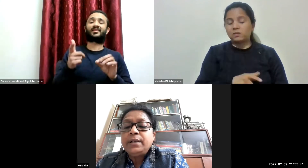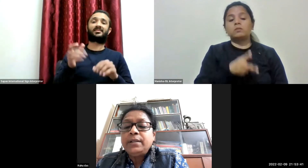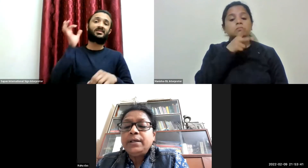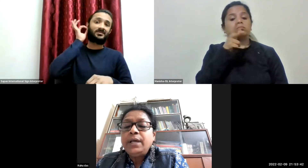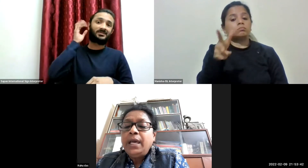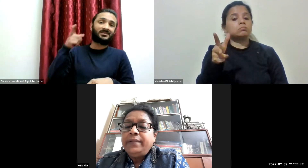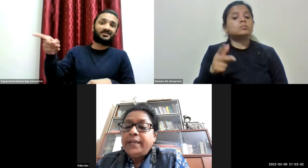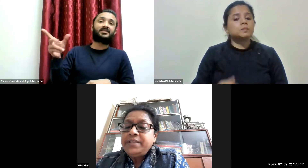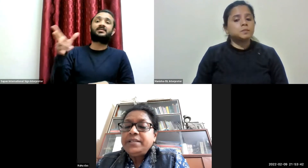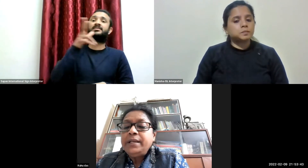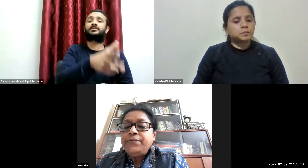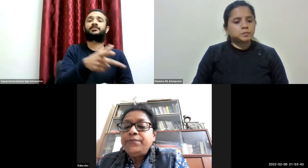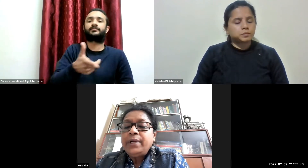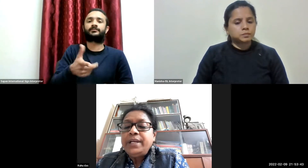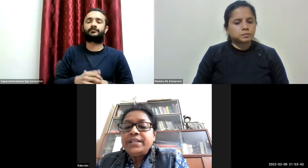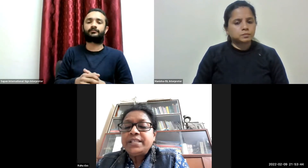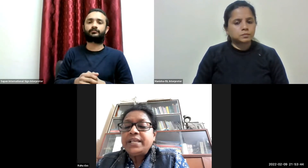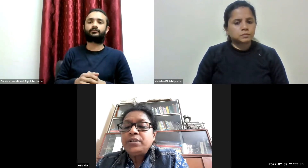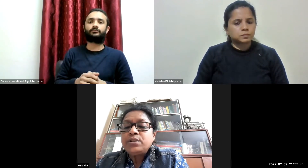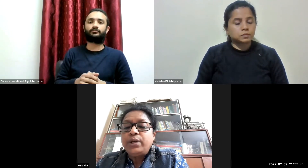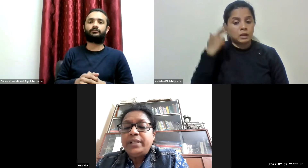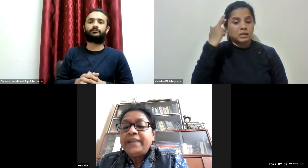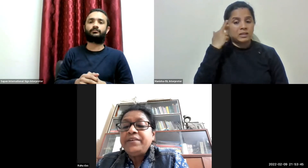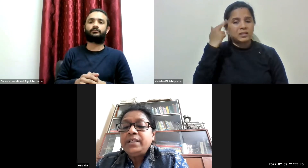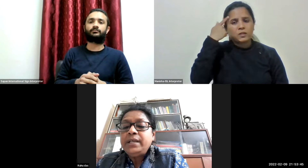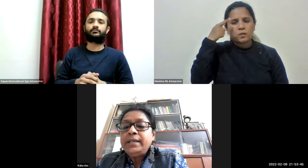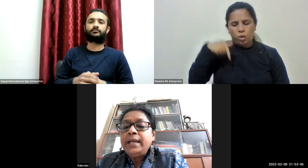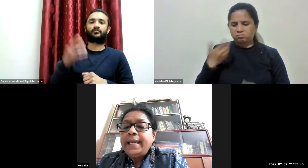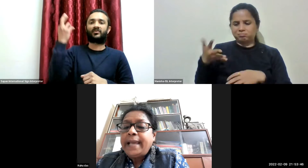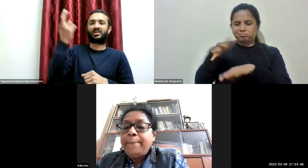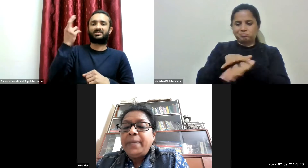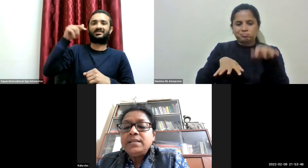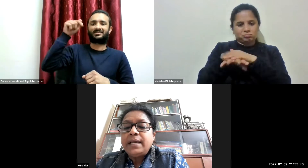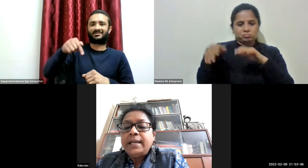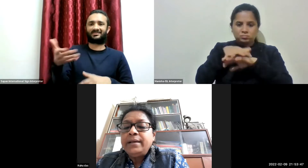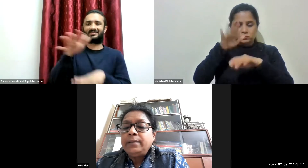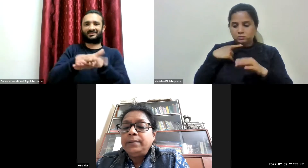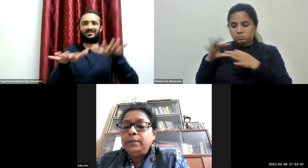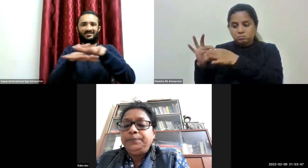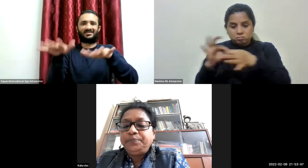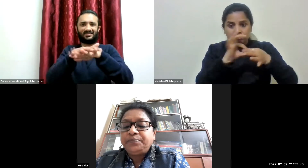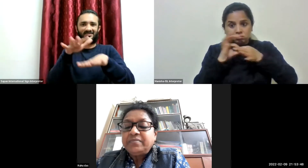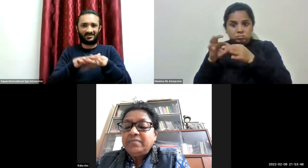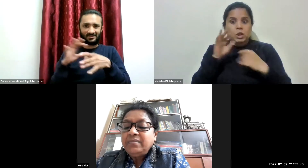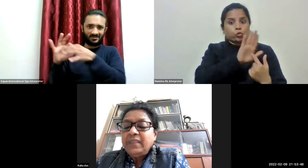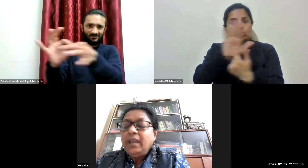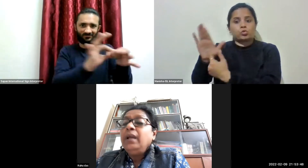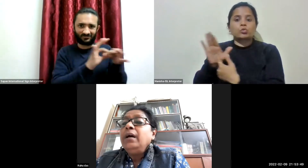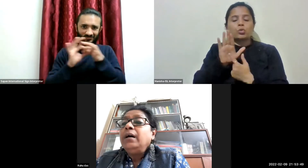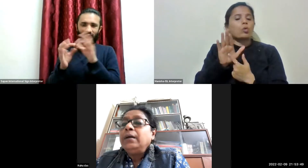that there is a need for intersectional solidarity in campaigns and